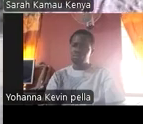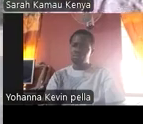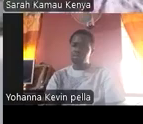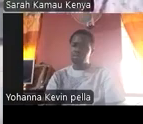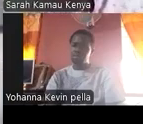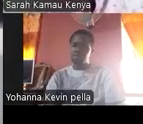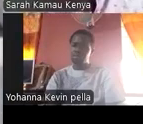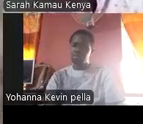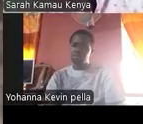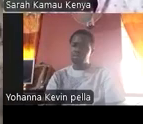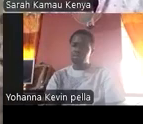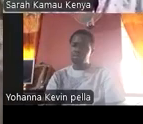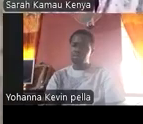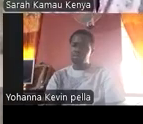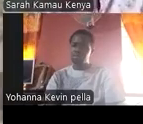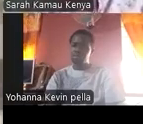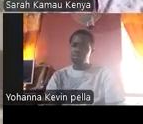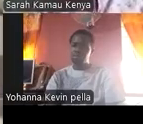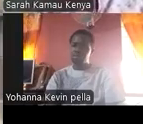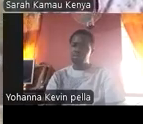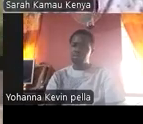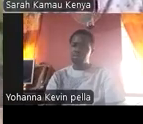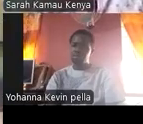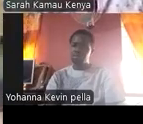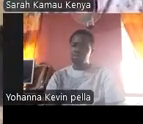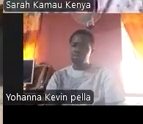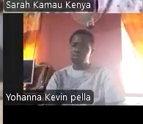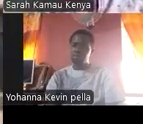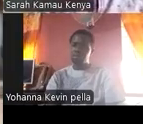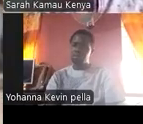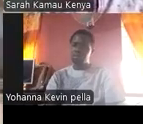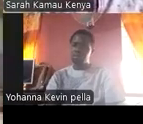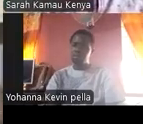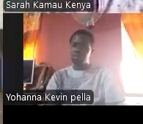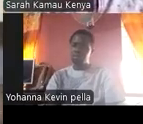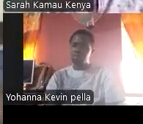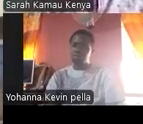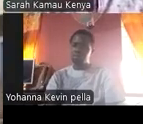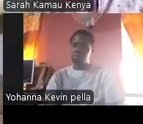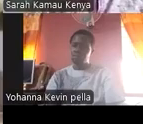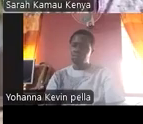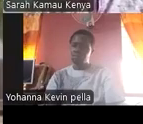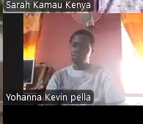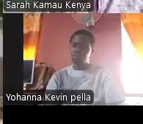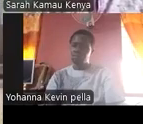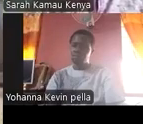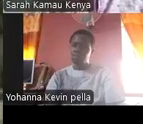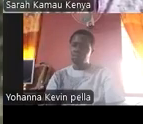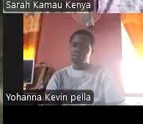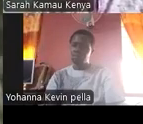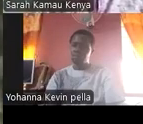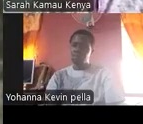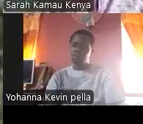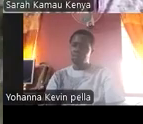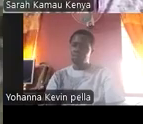each carrying talent, ambition, and a desire to lead. Yet many of these young people continue